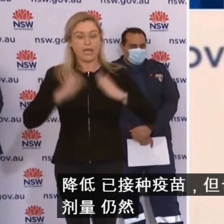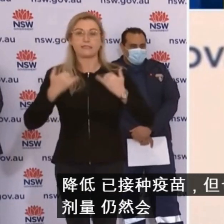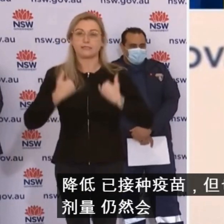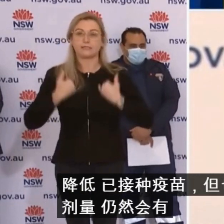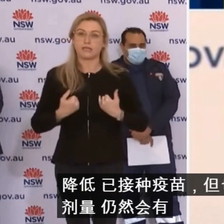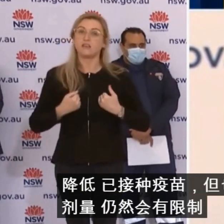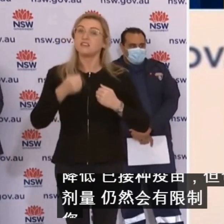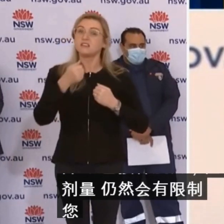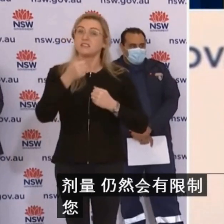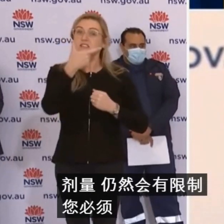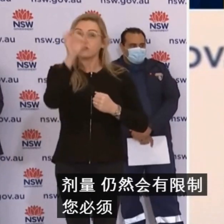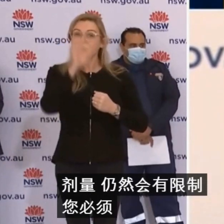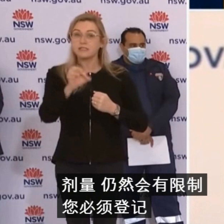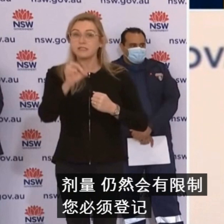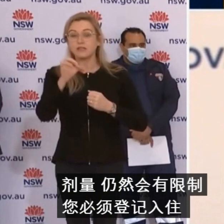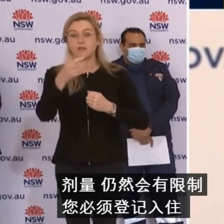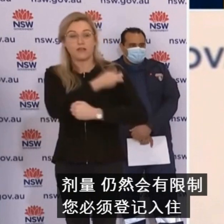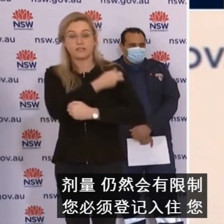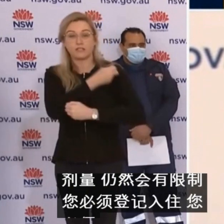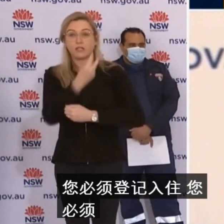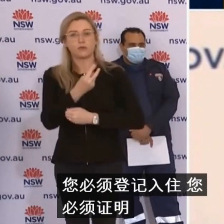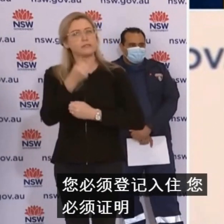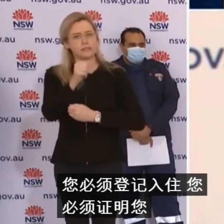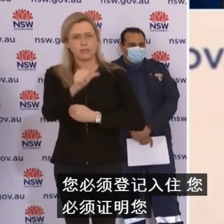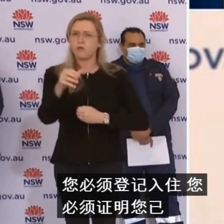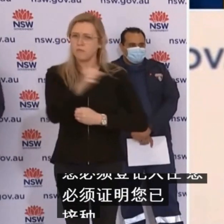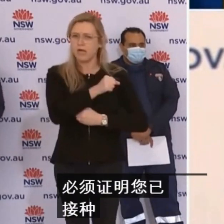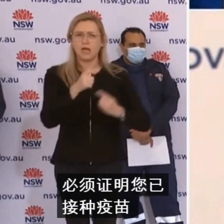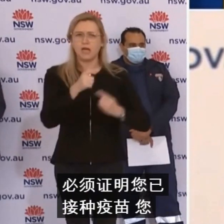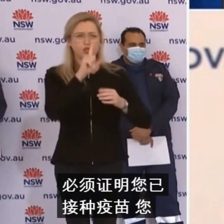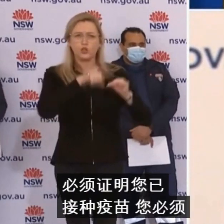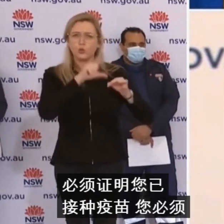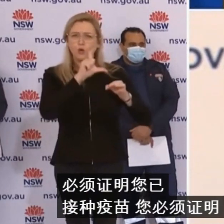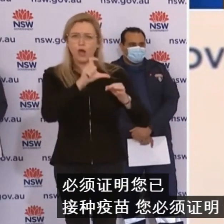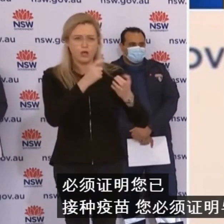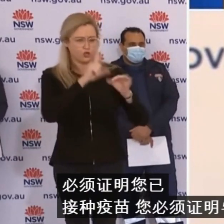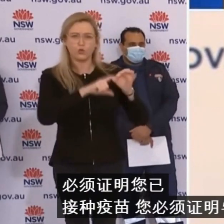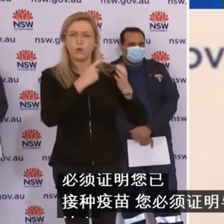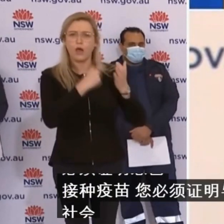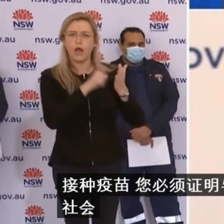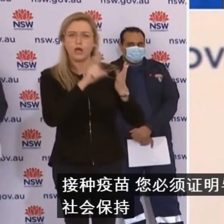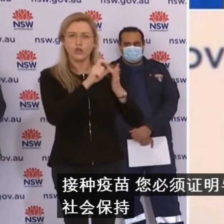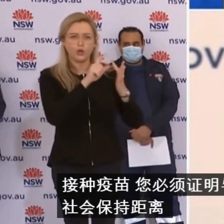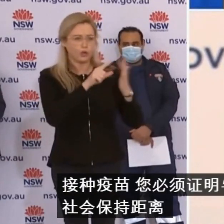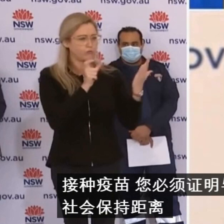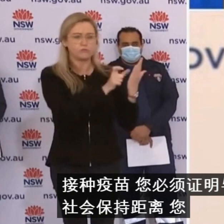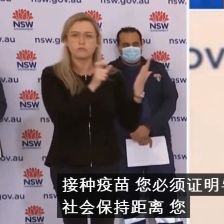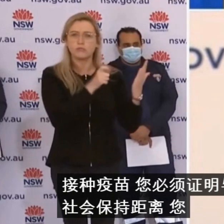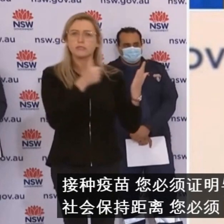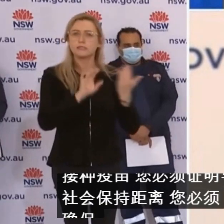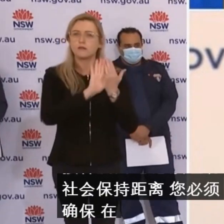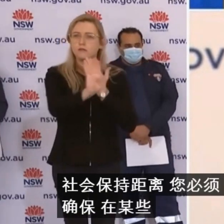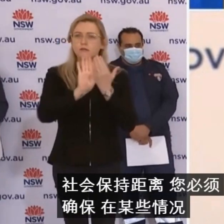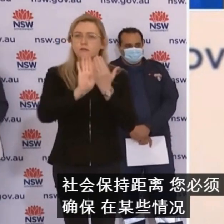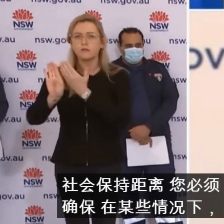there'll still be restrictions in place. You'll have to check in, you'll have to demonstrate you've been vaccinated, you'll have to demonstrate social distancing, you'll have